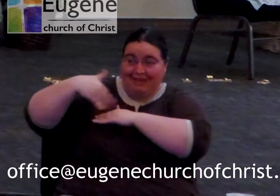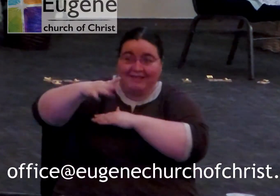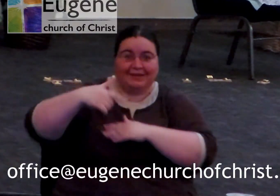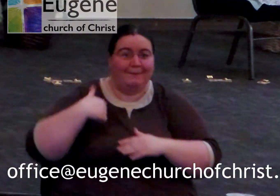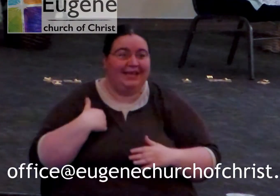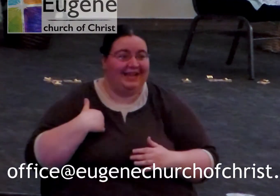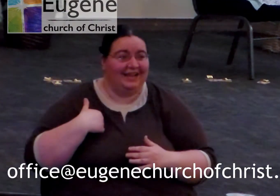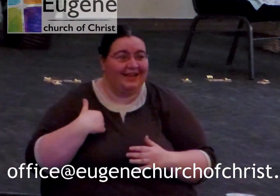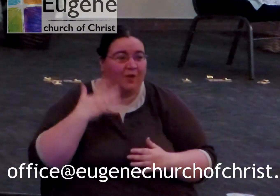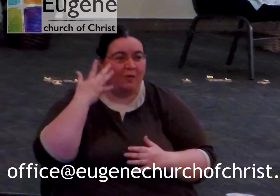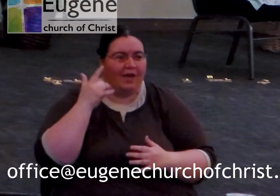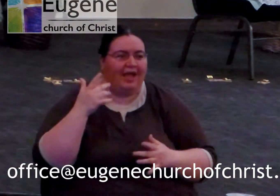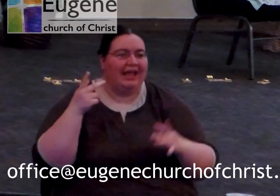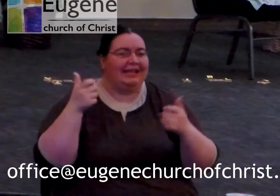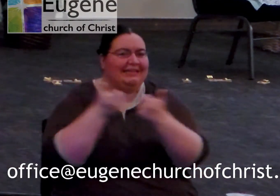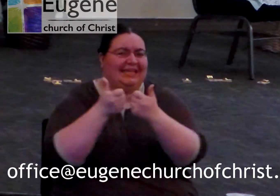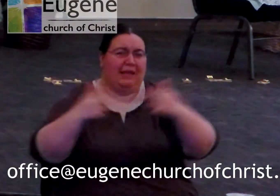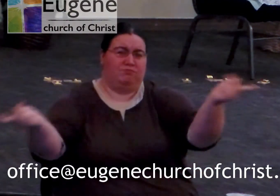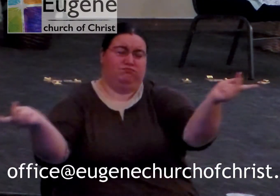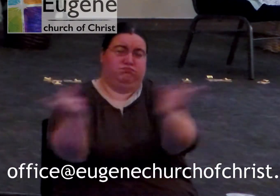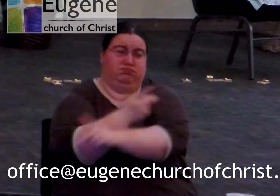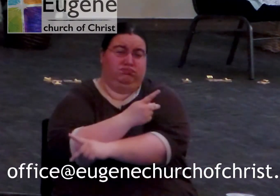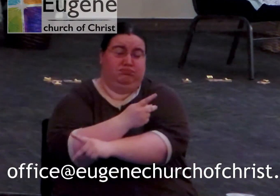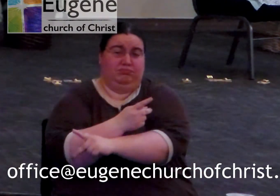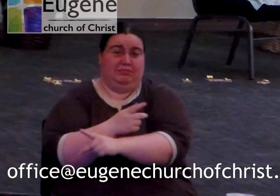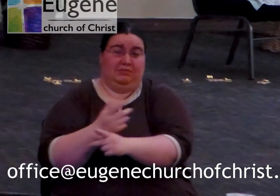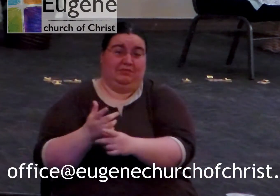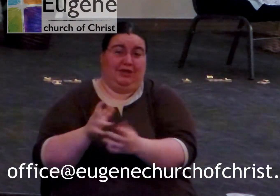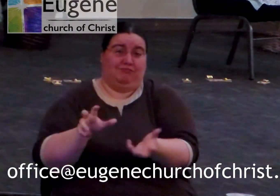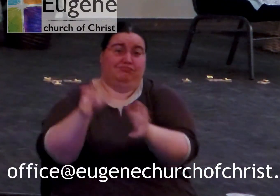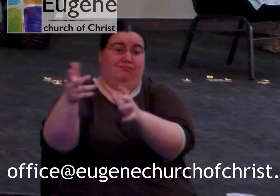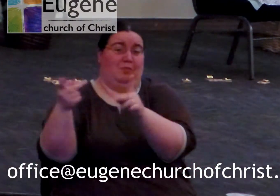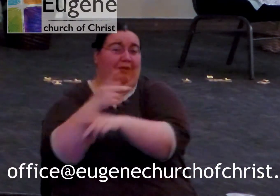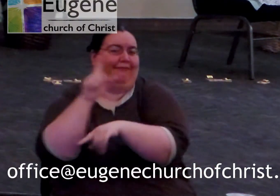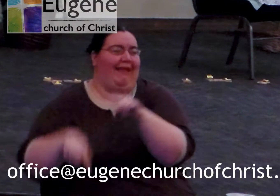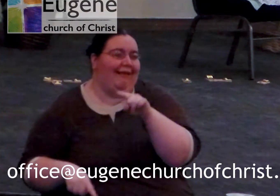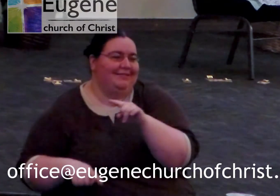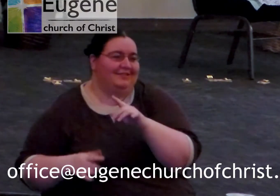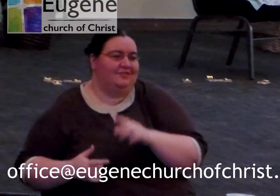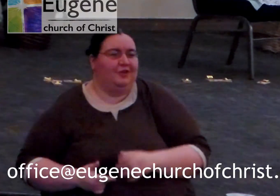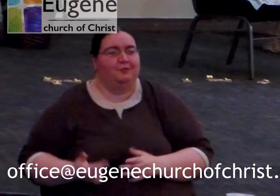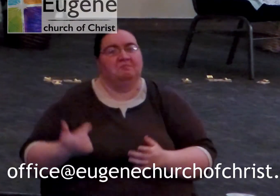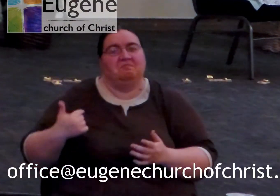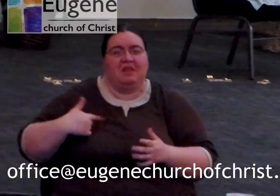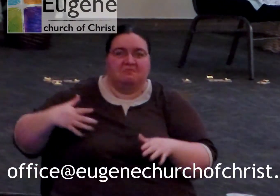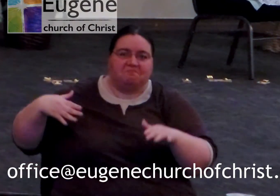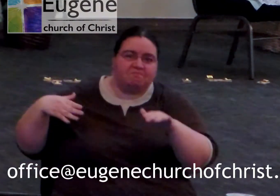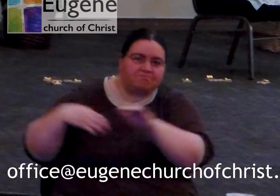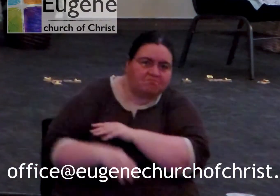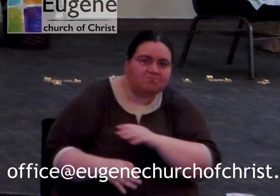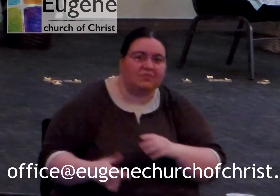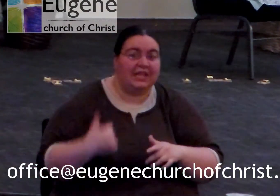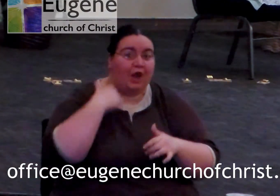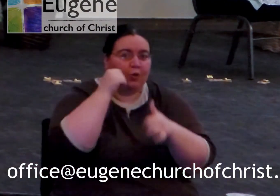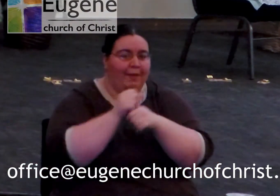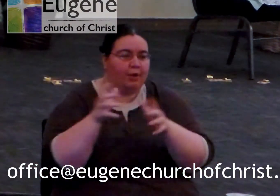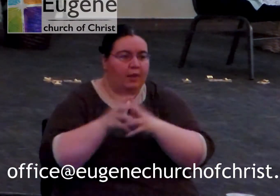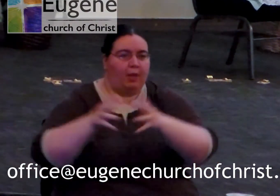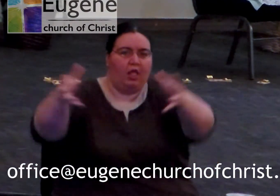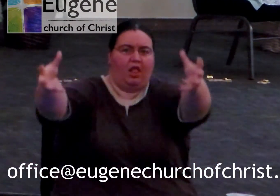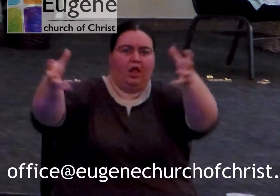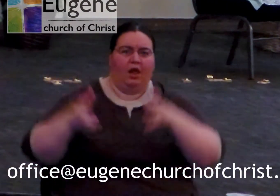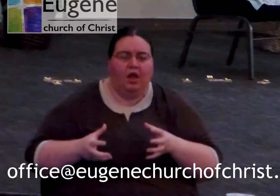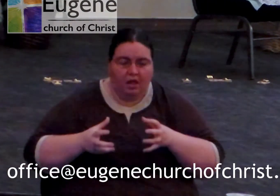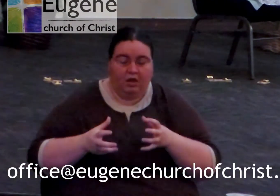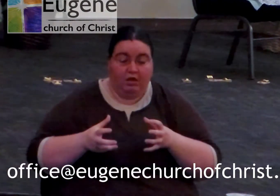So we're playing on their court, and I remember getting the ball at one point and thinking, I don't have but just a few opportunities to actually shoot a